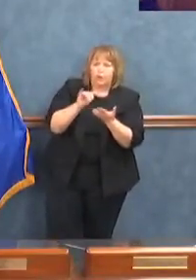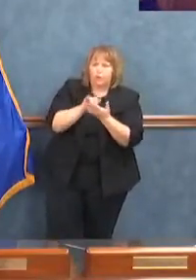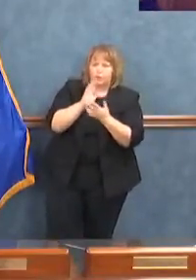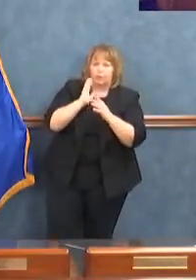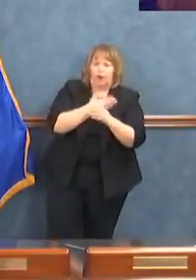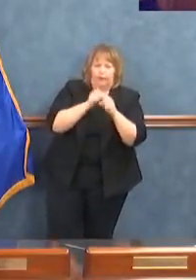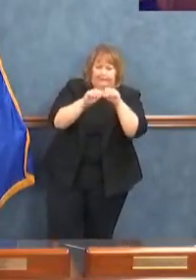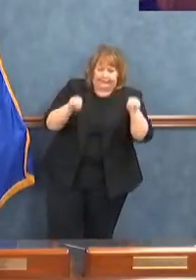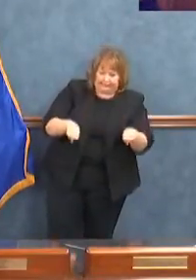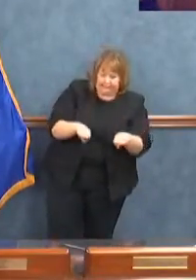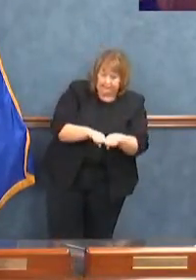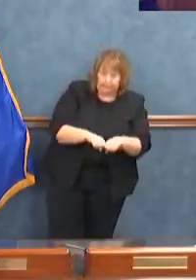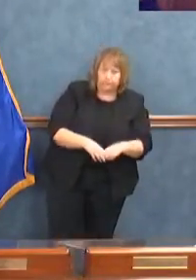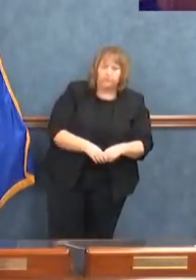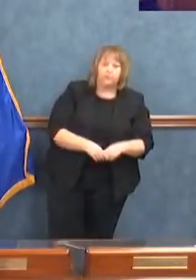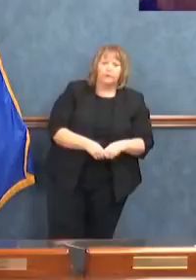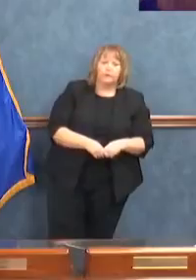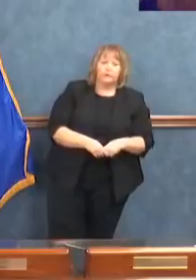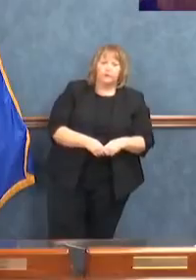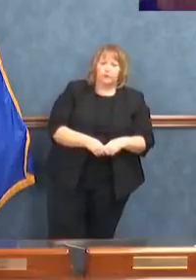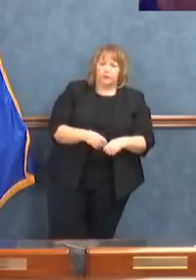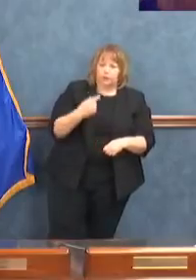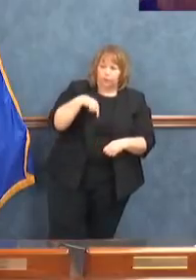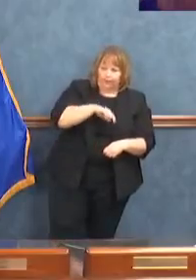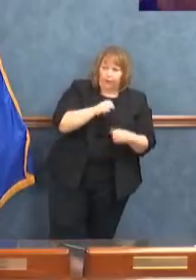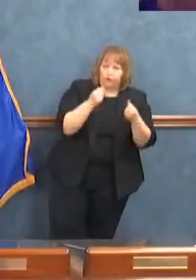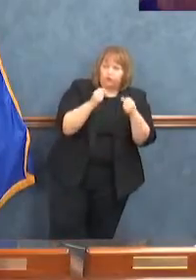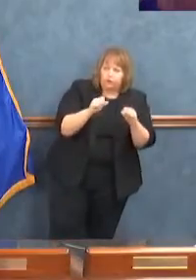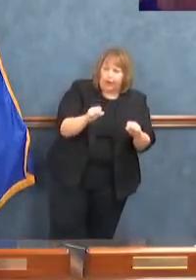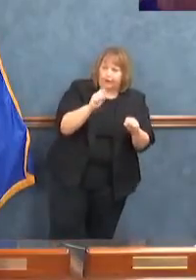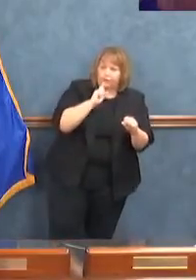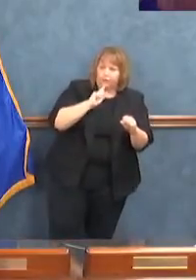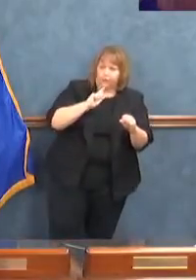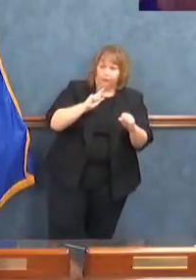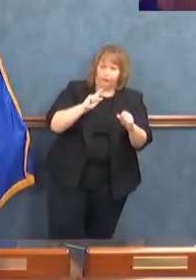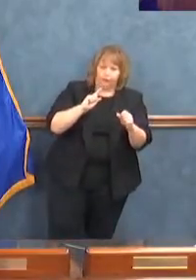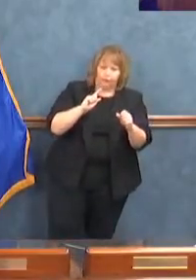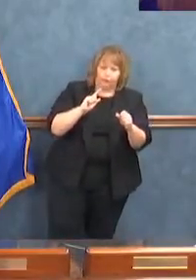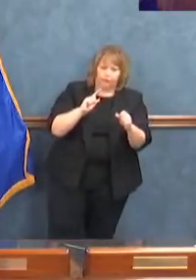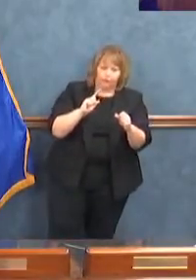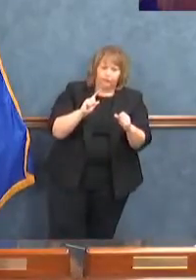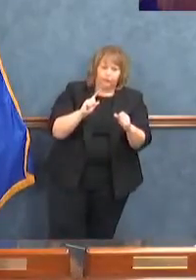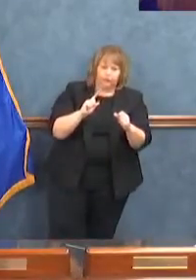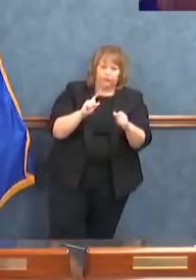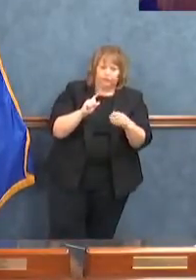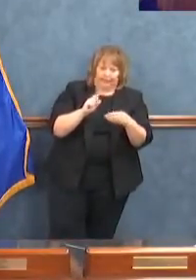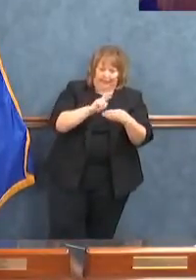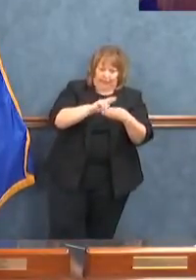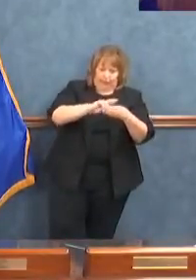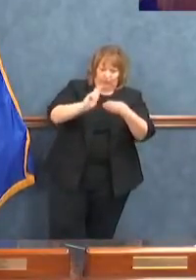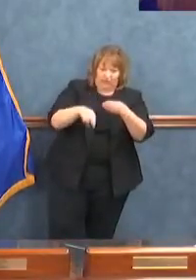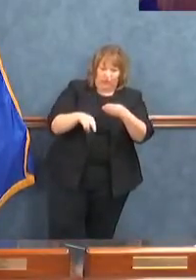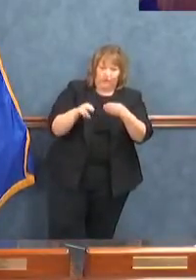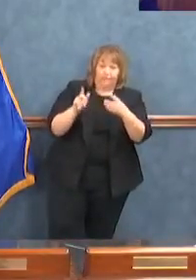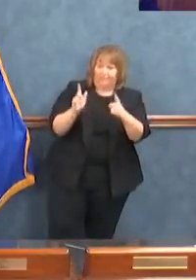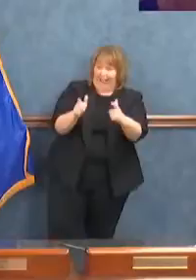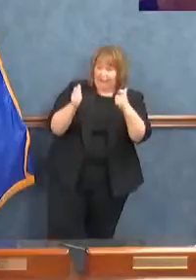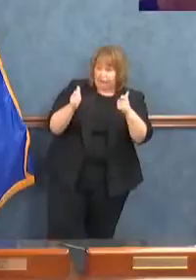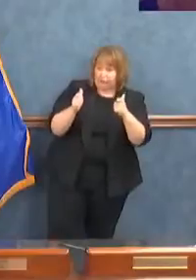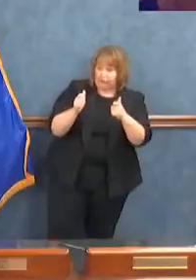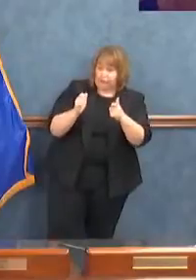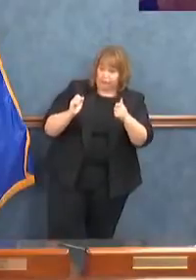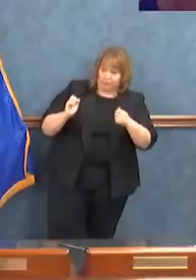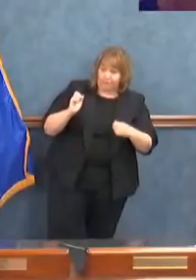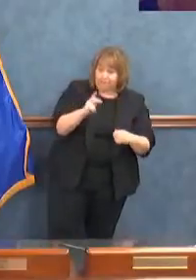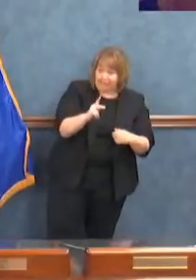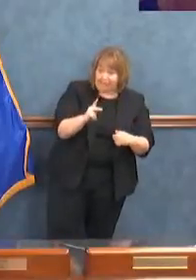are regularly looking for ways to decrease the burden on the public health system.